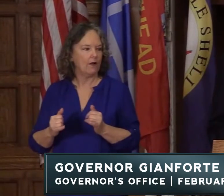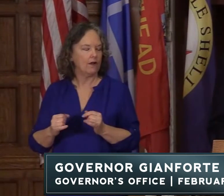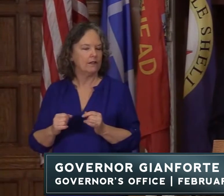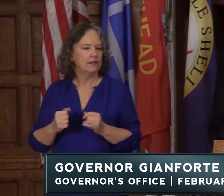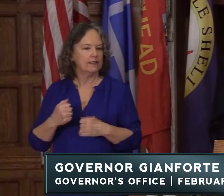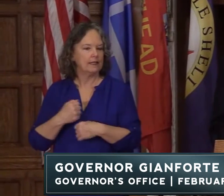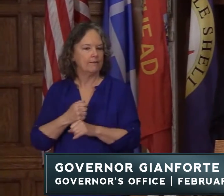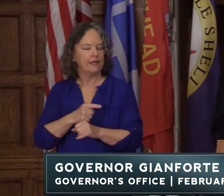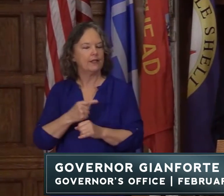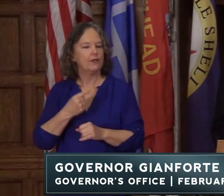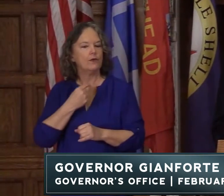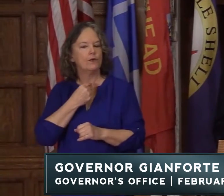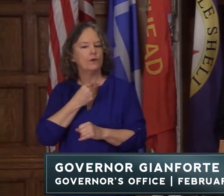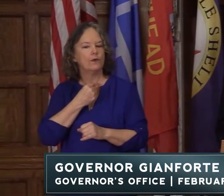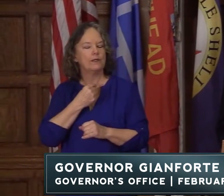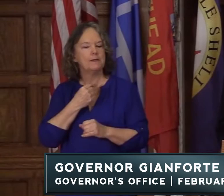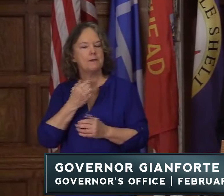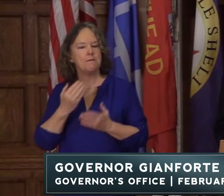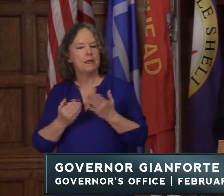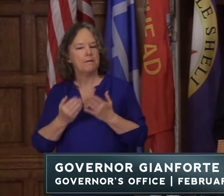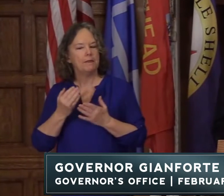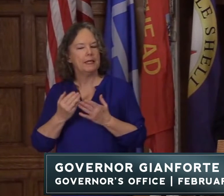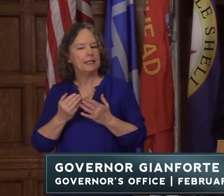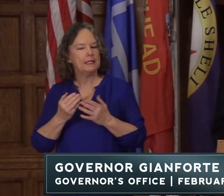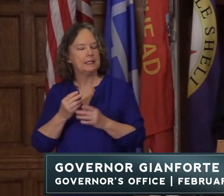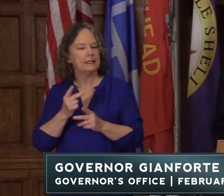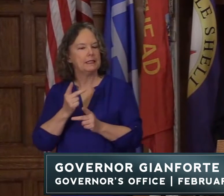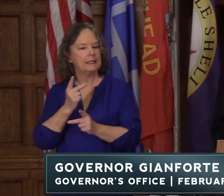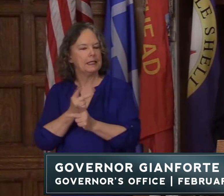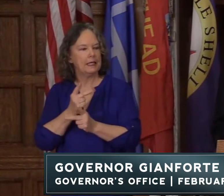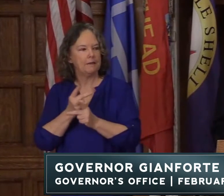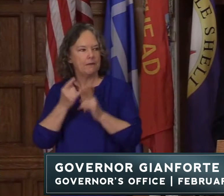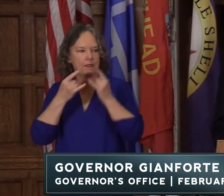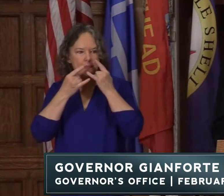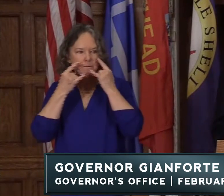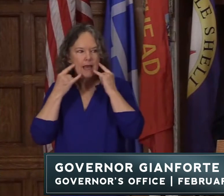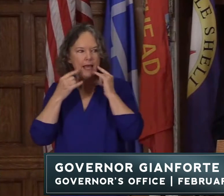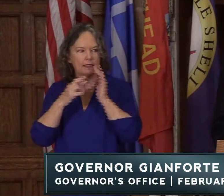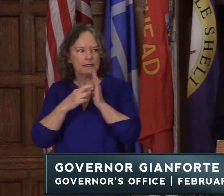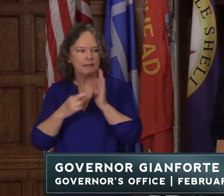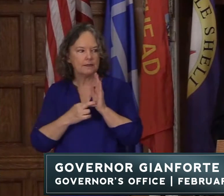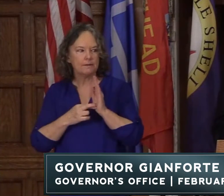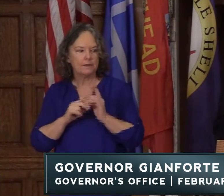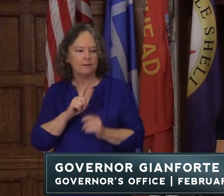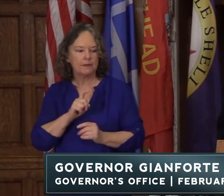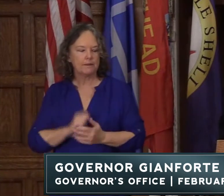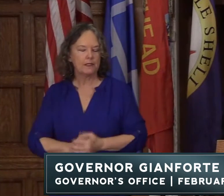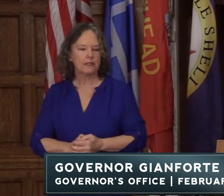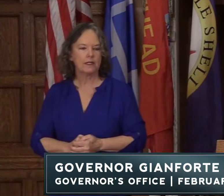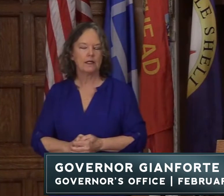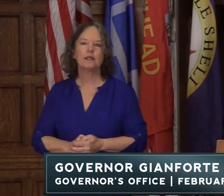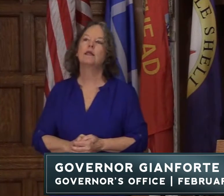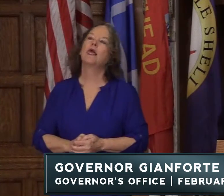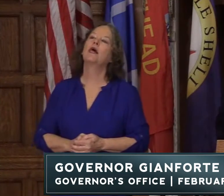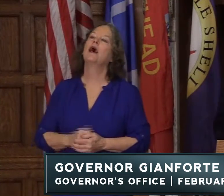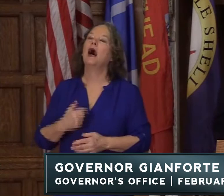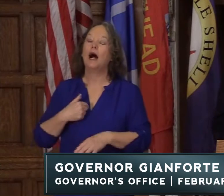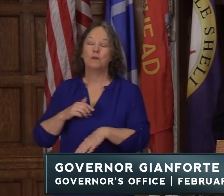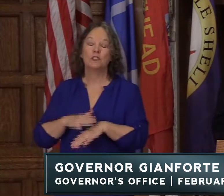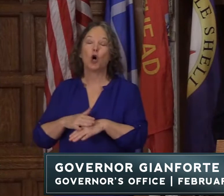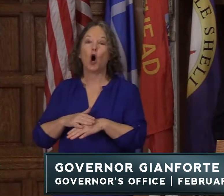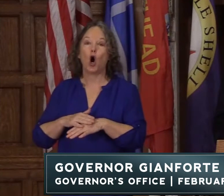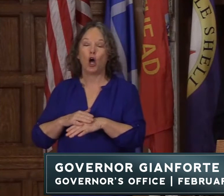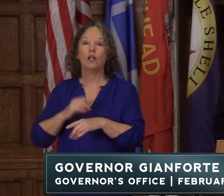reconsideration to the plan to rescind the mask mandate once we get through 1B and you get that bill signed. Well, I was on a briefing